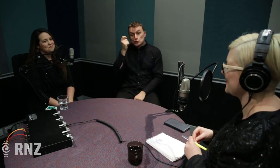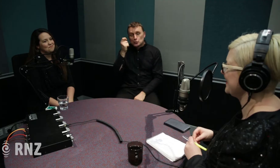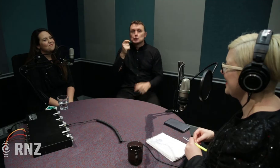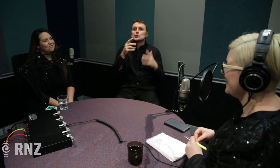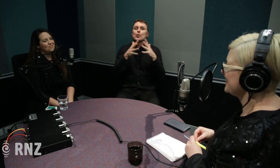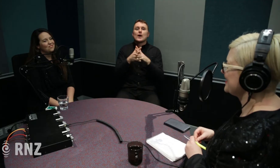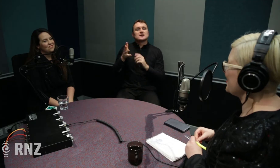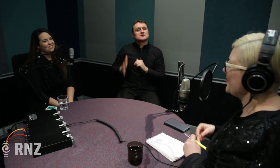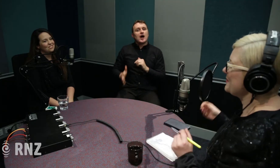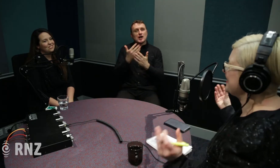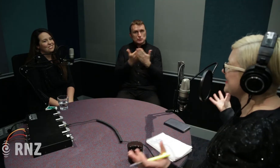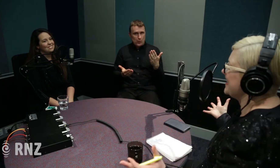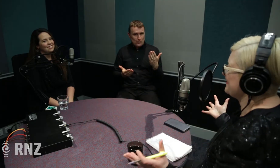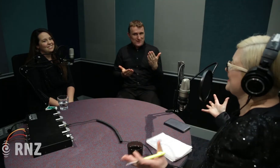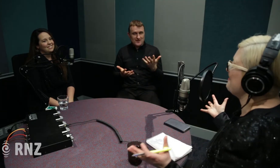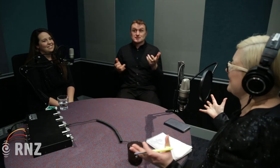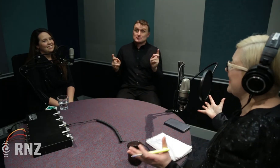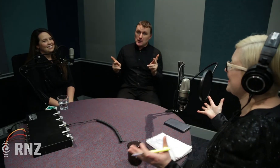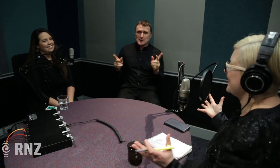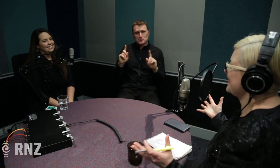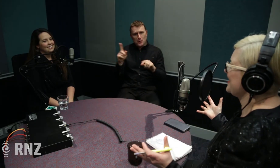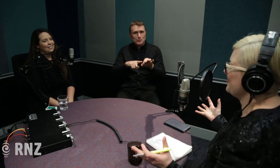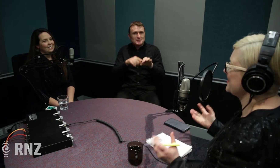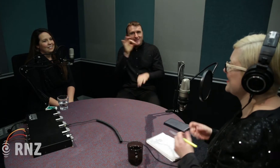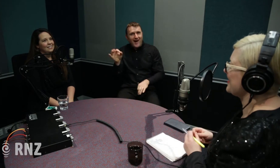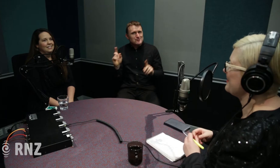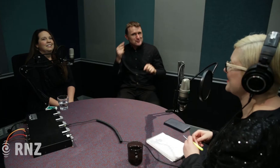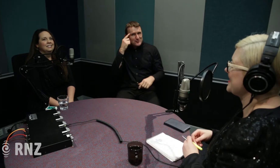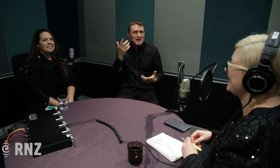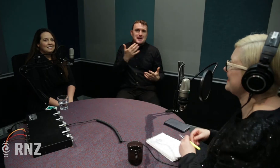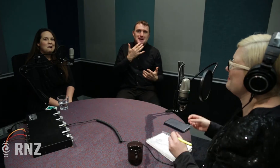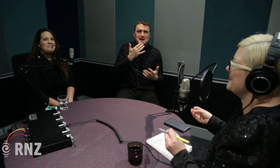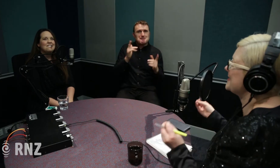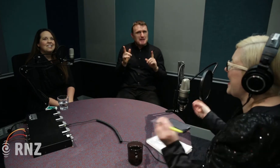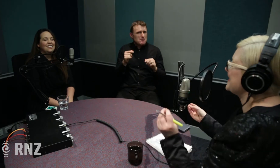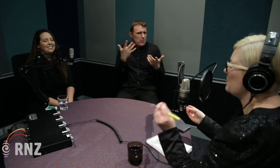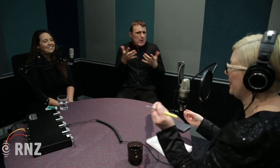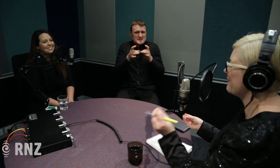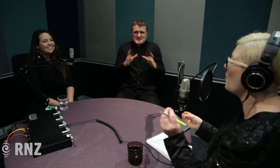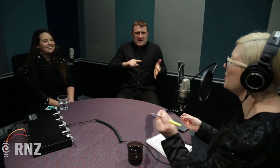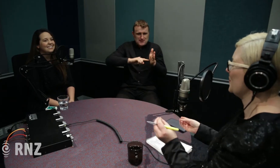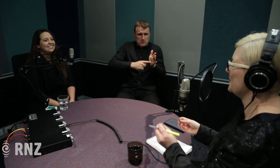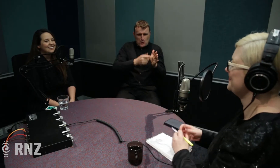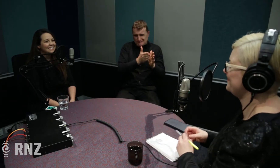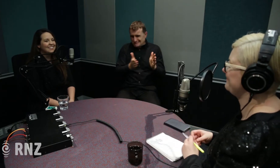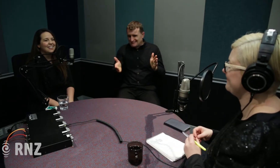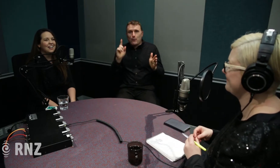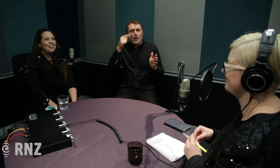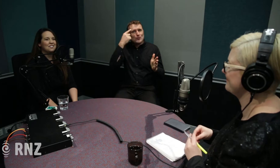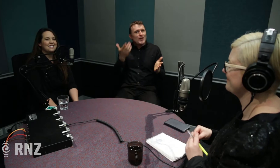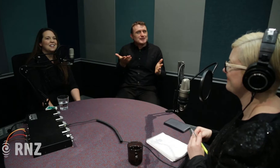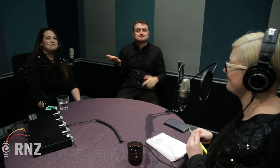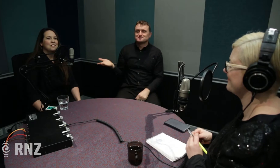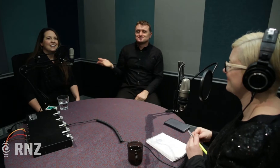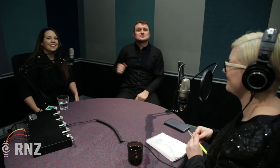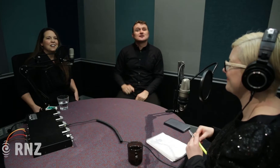Side Story. So where do we start with something like this? What's the starting point for you?